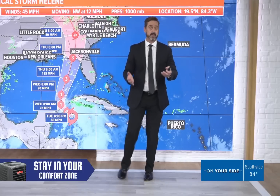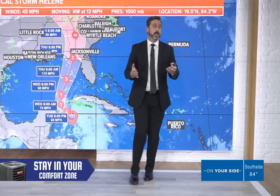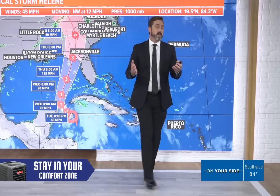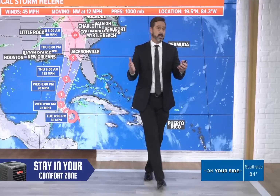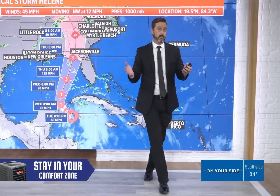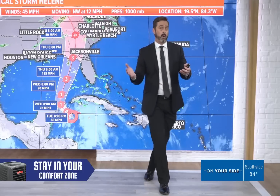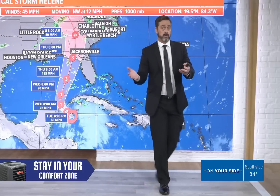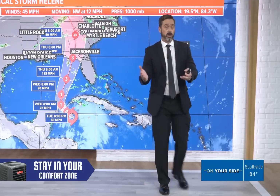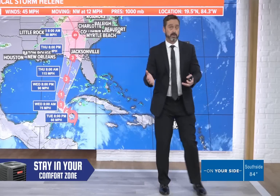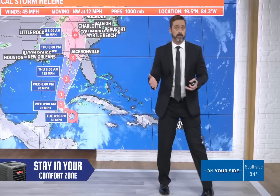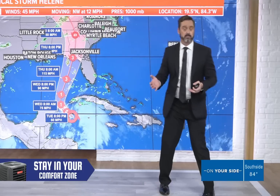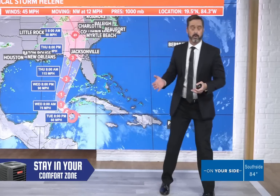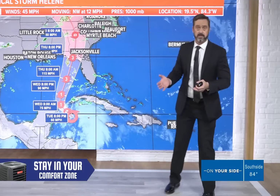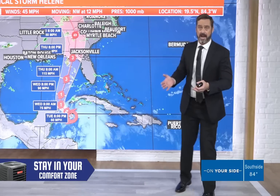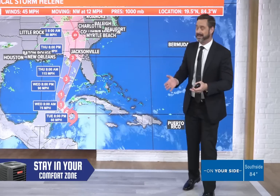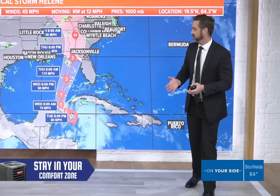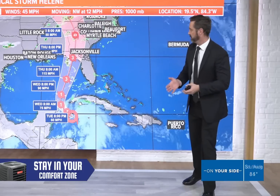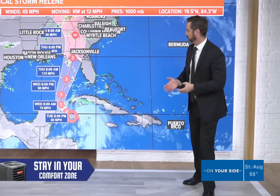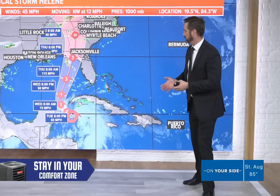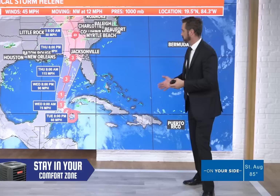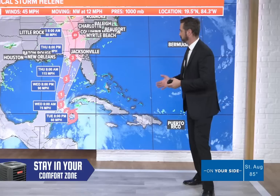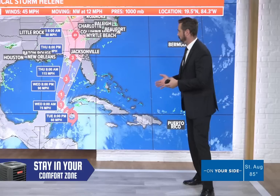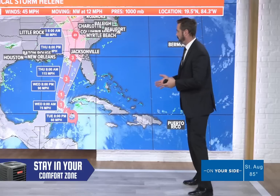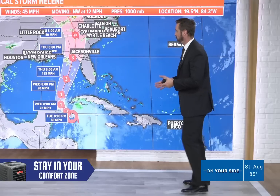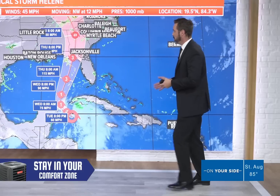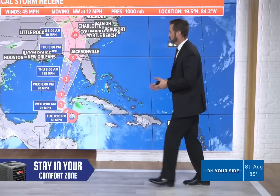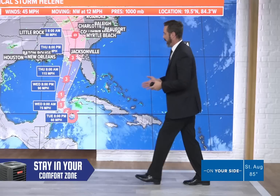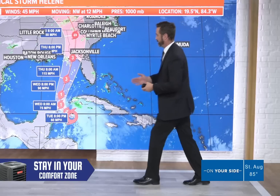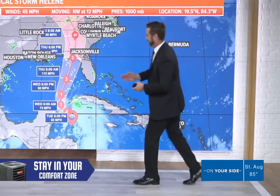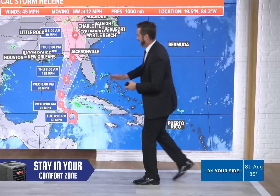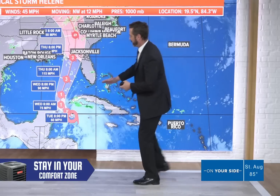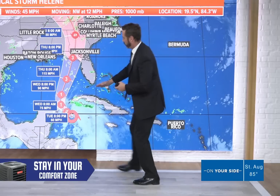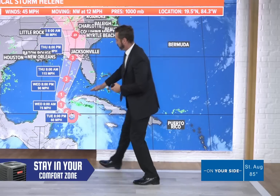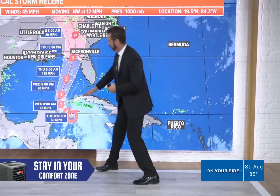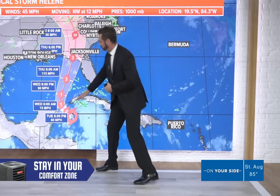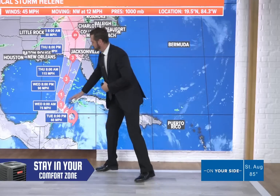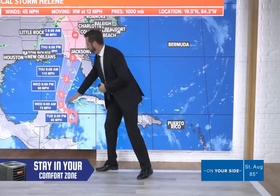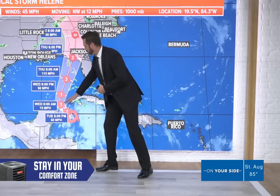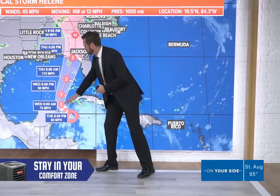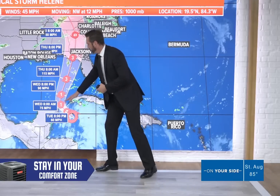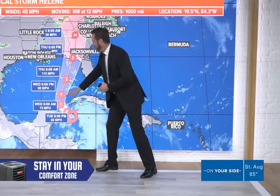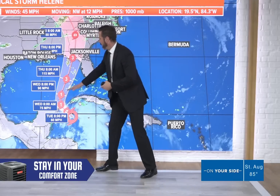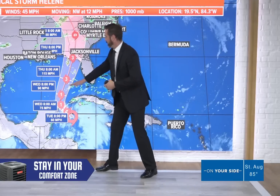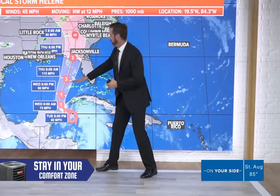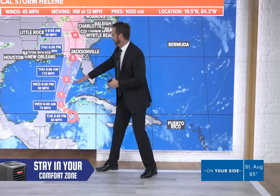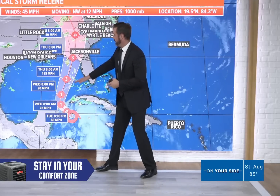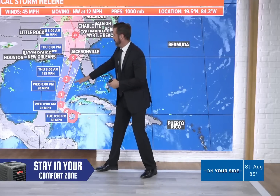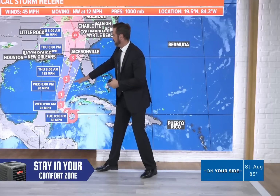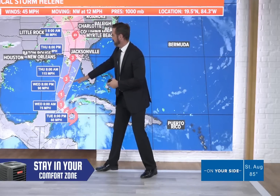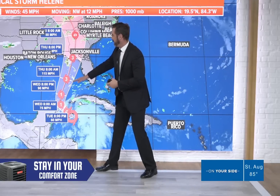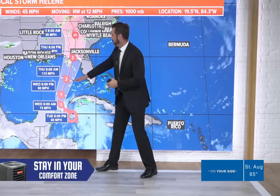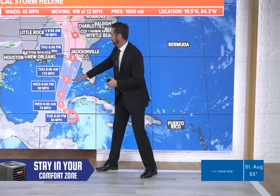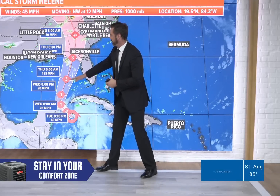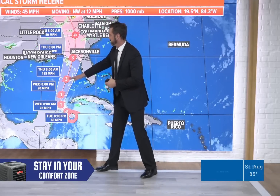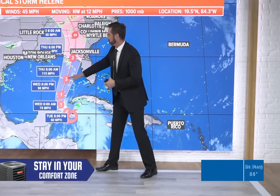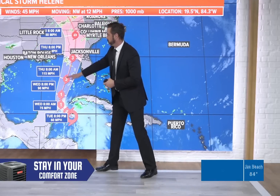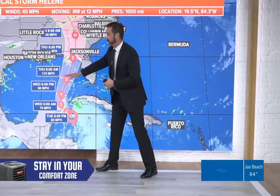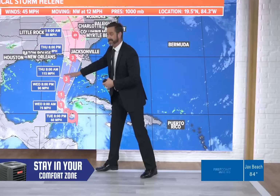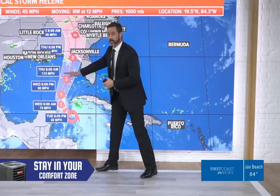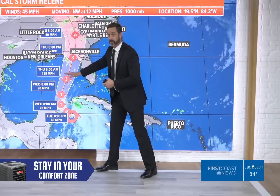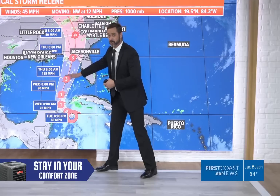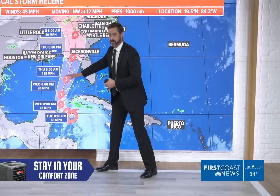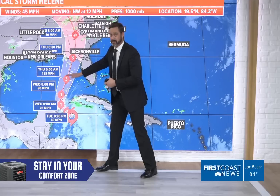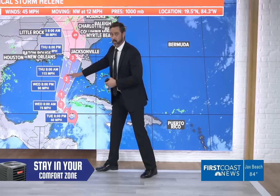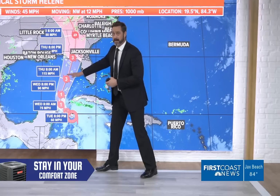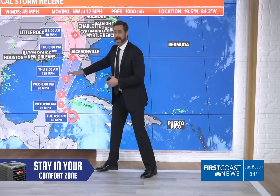hurricane. Maybe even while we're talking on Good Morning Jacksonville tomorrow, we'll have a Category 1 storm. Then as we